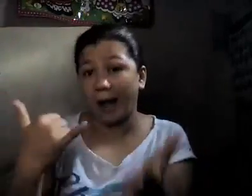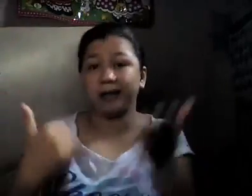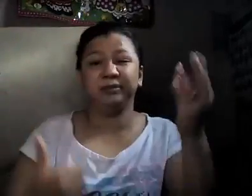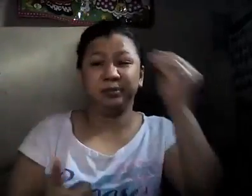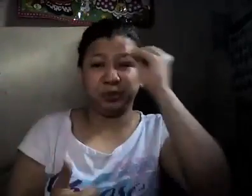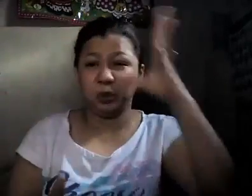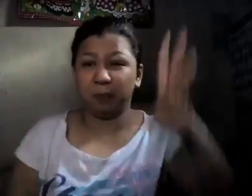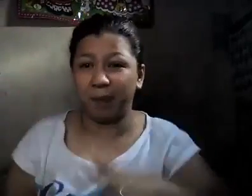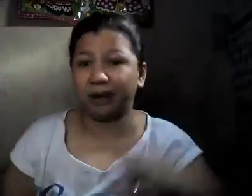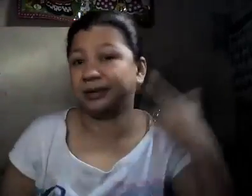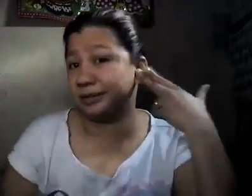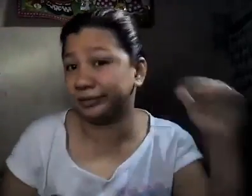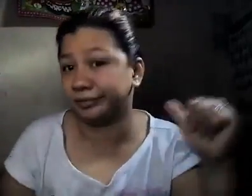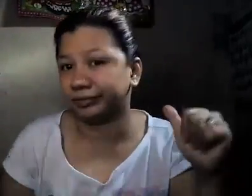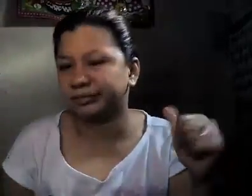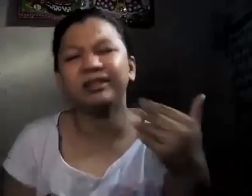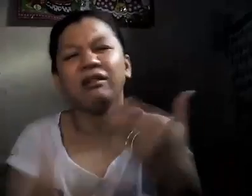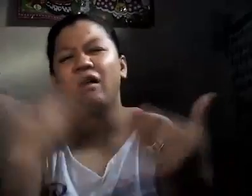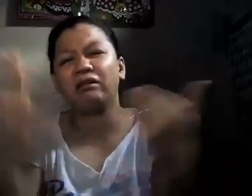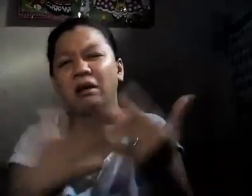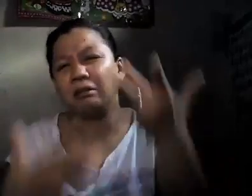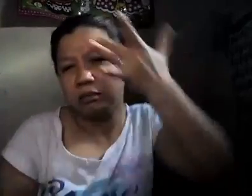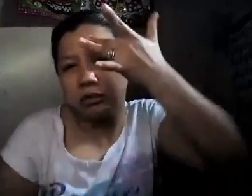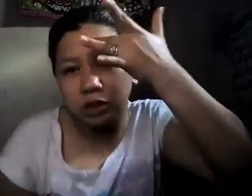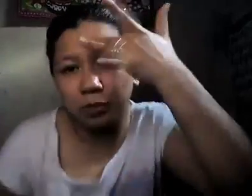perfume capsules. That is a 14 days now.